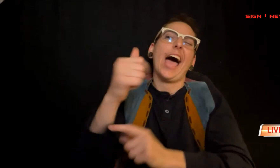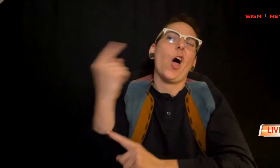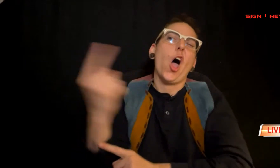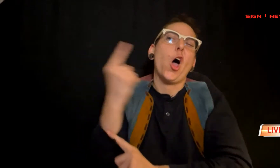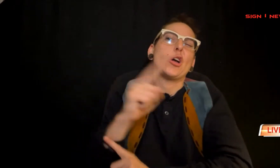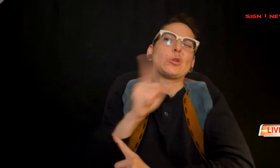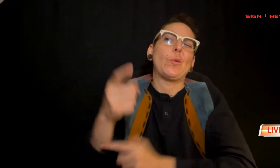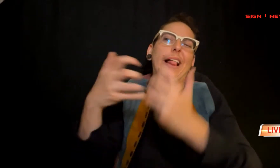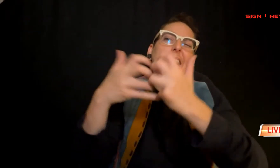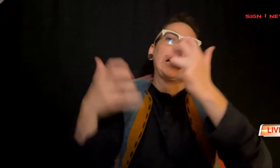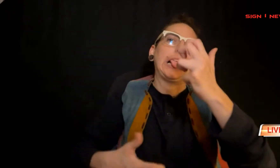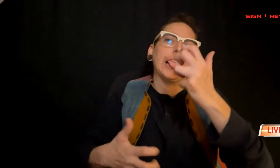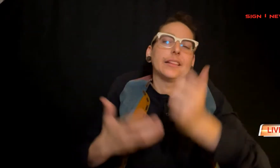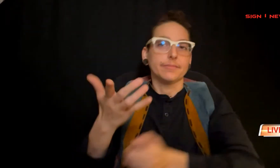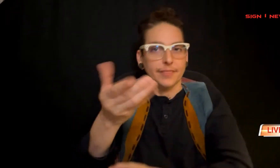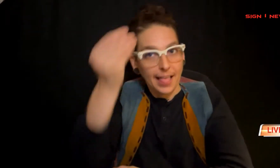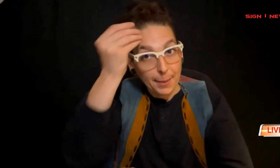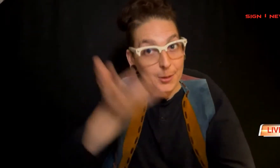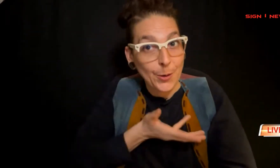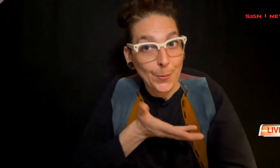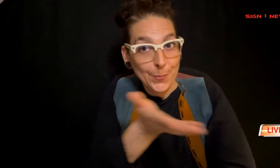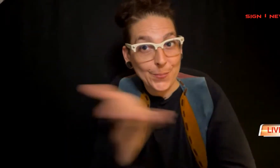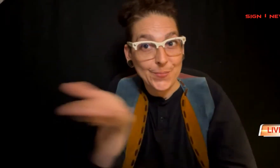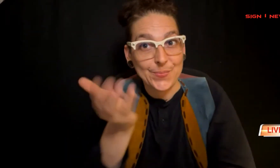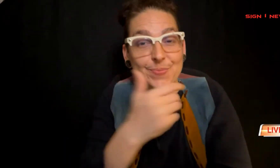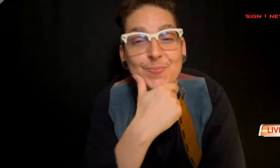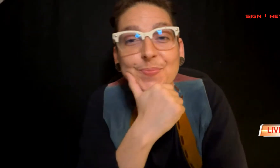following giving us representation, or did they miss the mark?